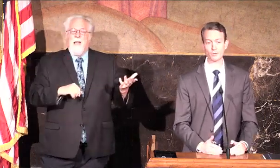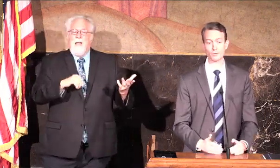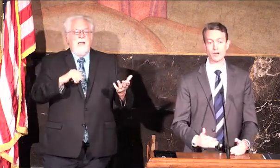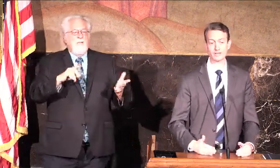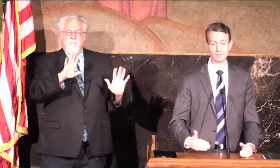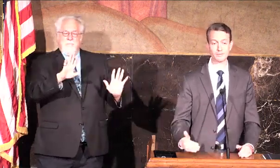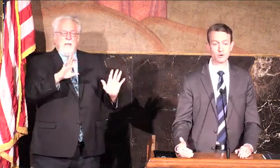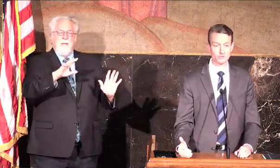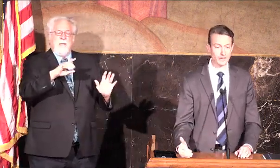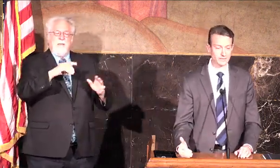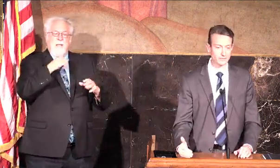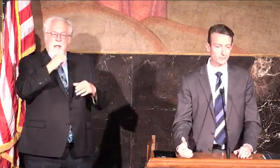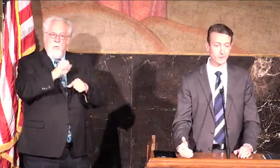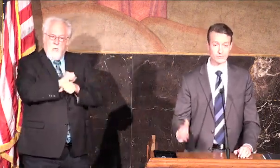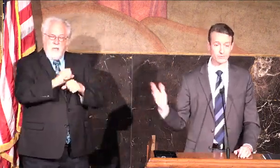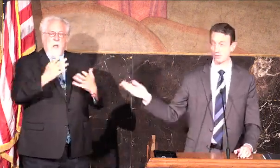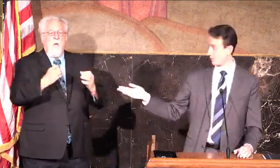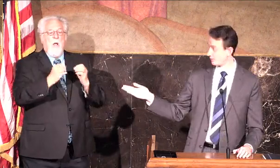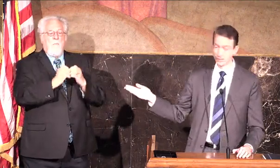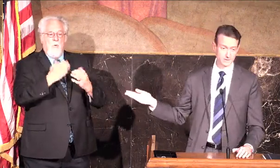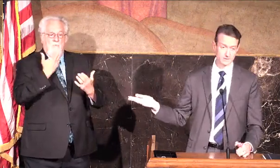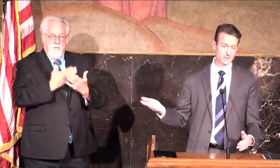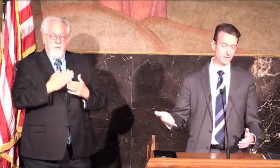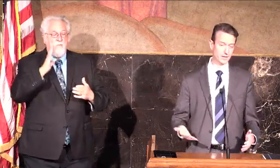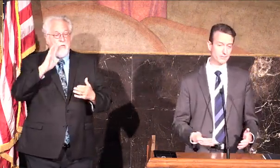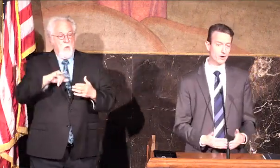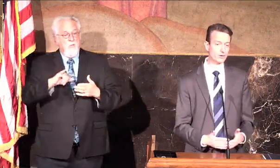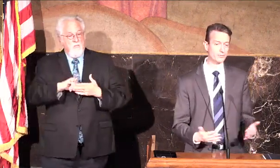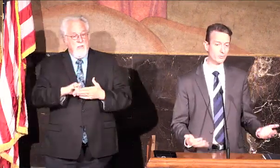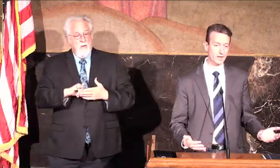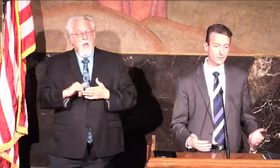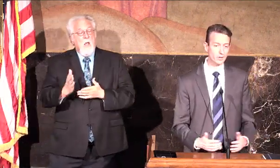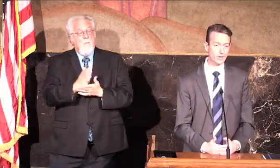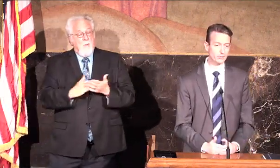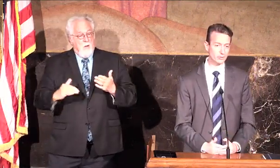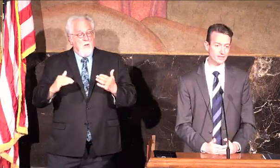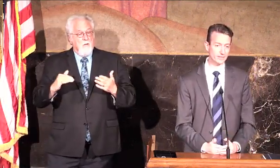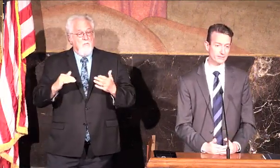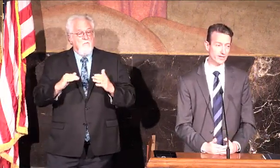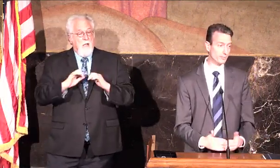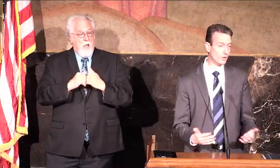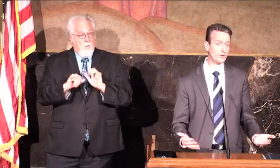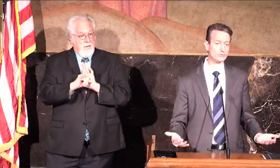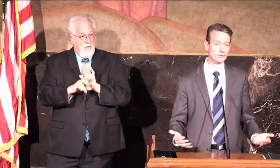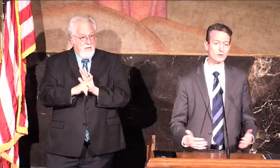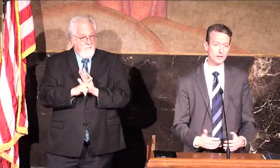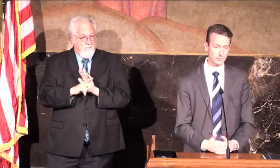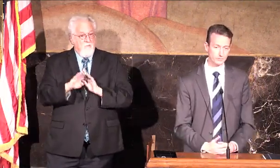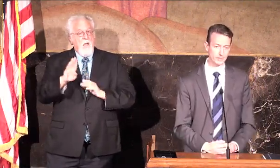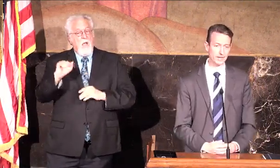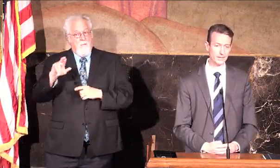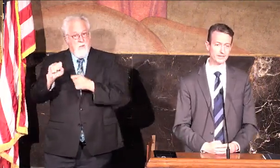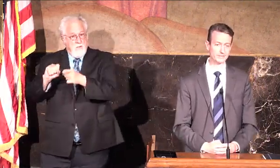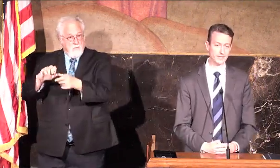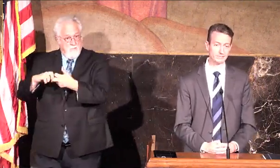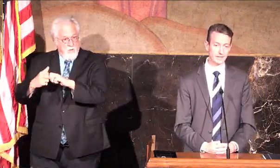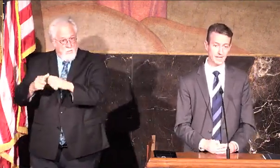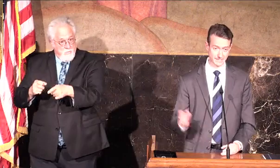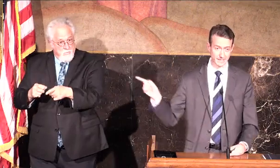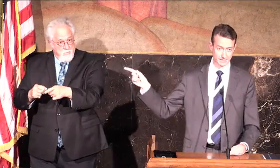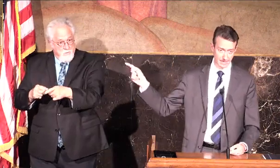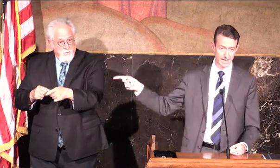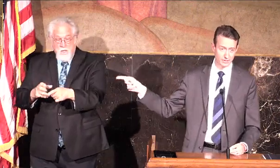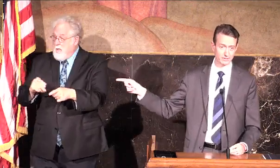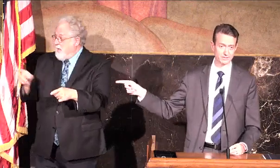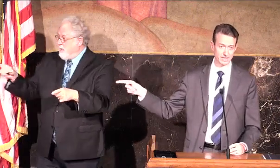I would want it to be more effective. We do know, for instance, part of the way that we were able to identify that bars were a problem in this state